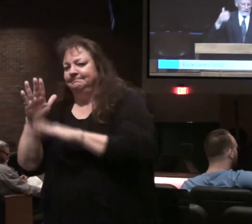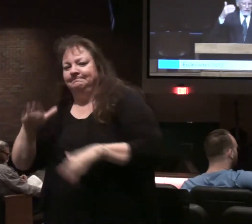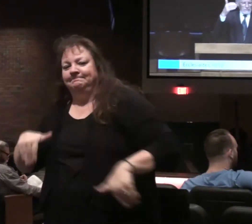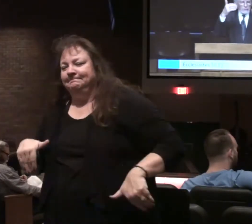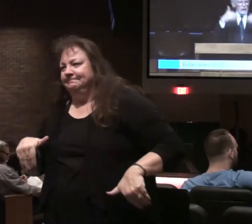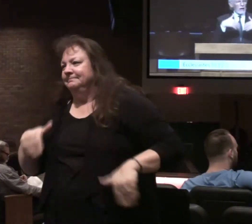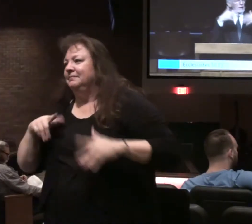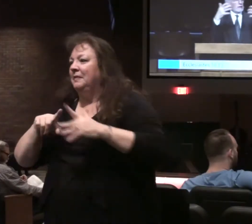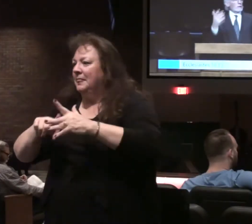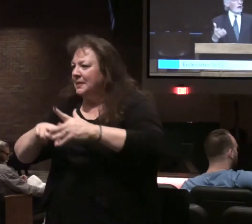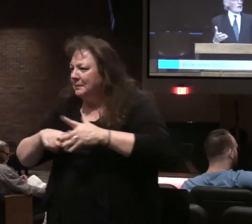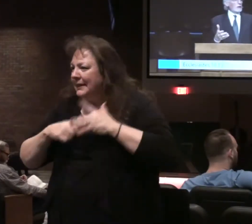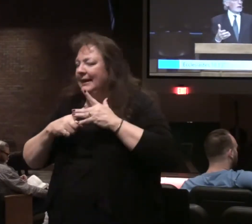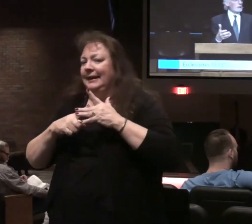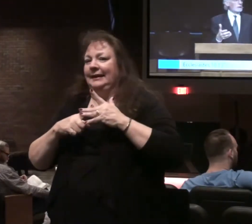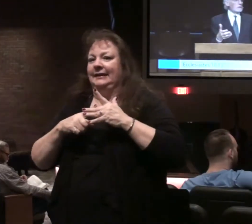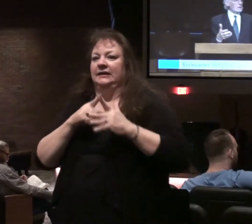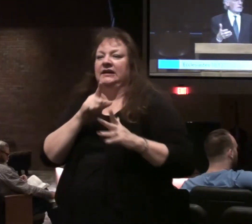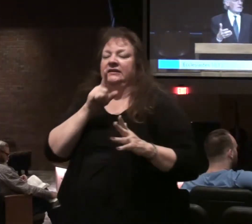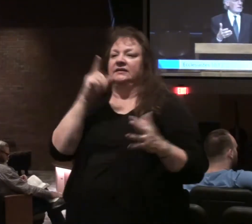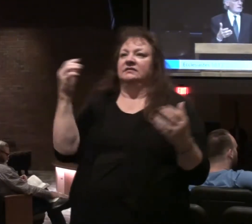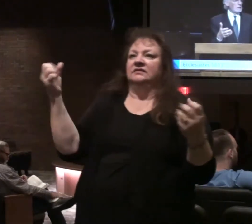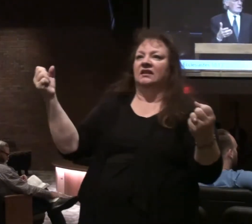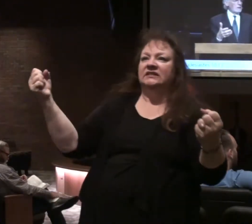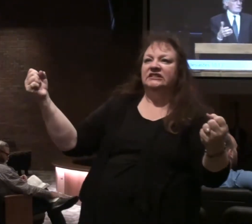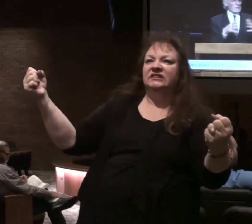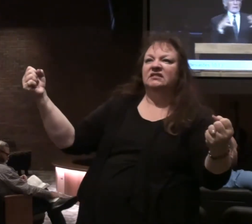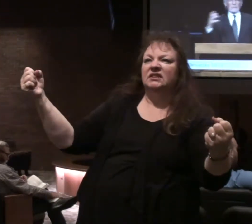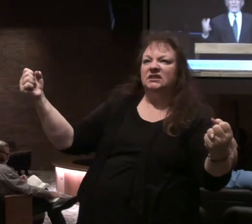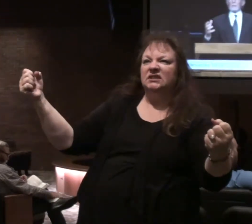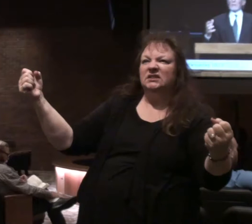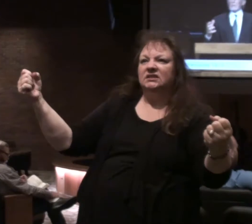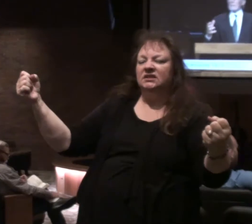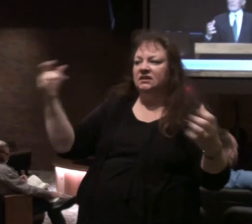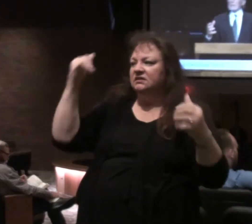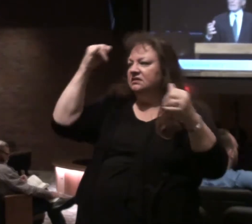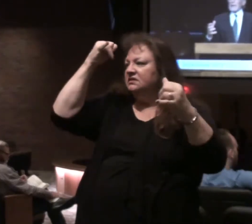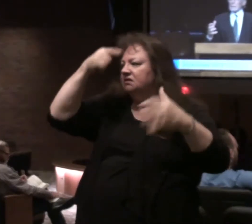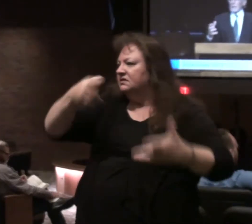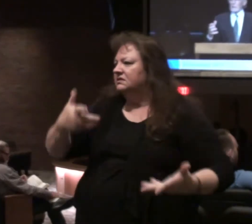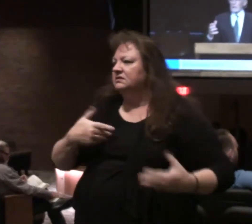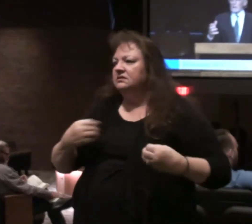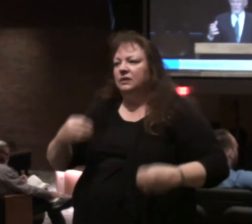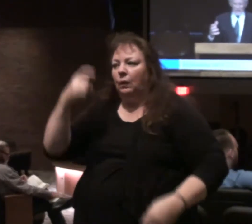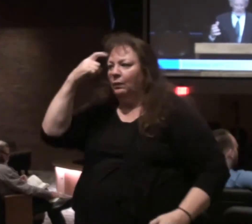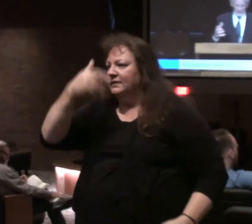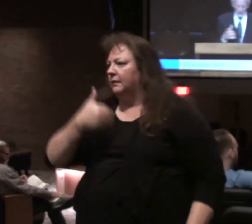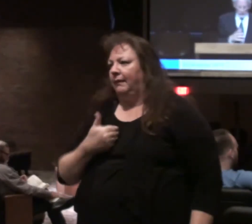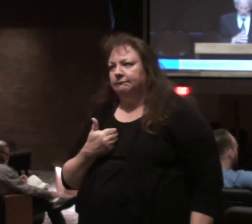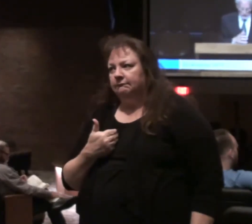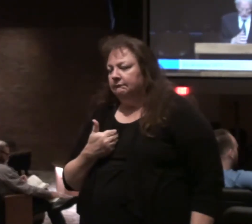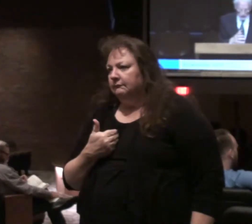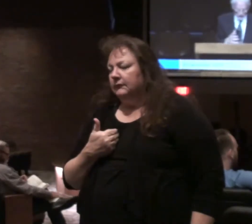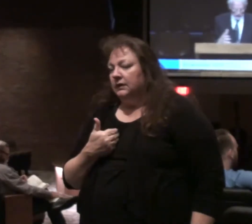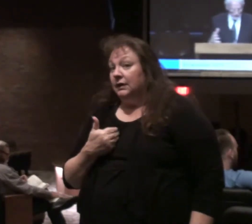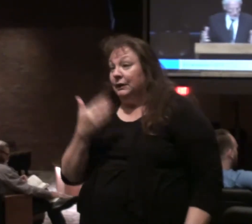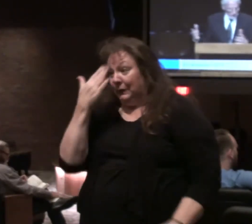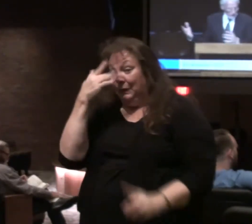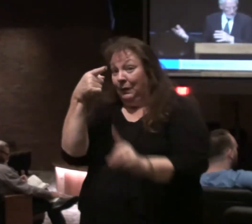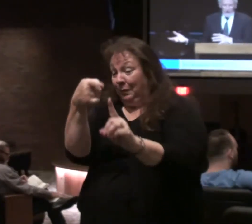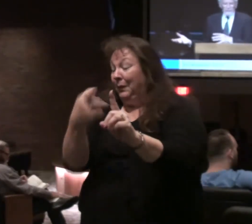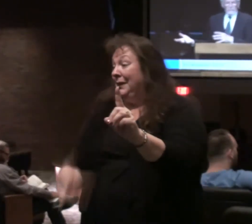The beginning of his talking is folly. It doesn't have any wisdom in it to begin with. And you know where it's